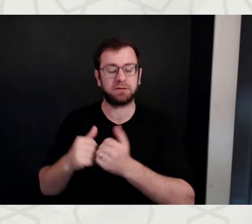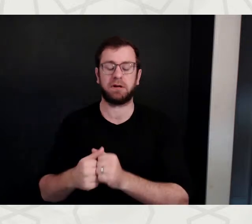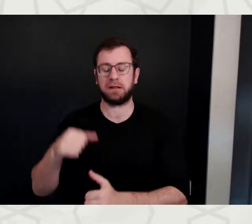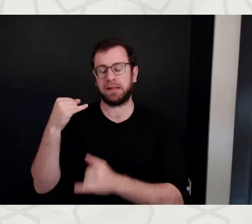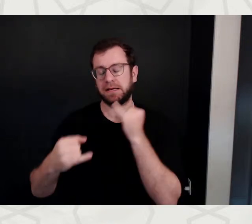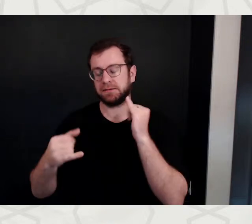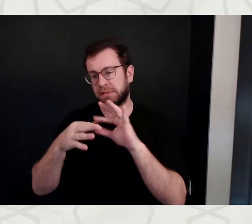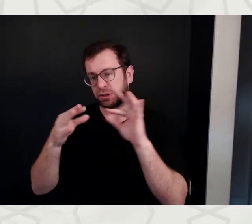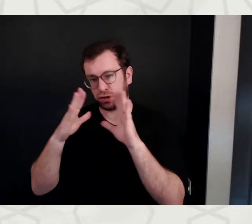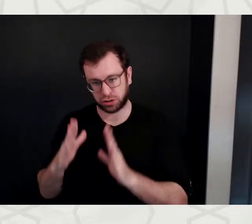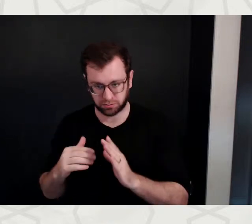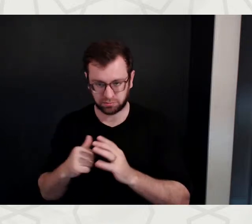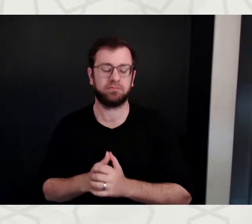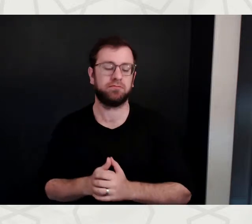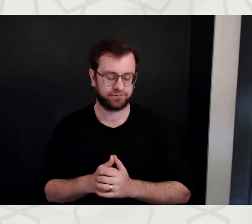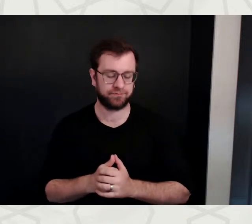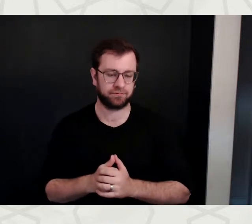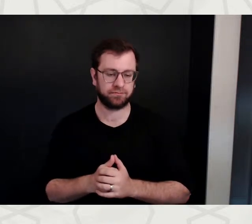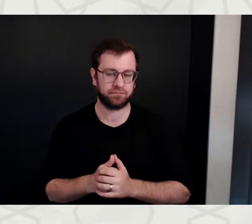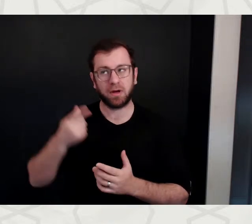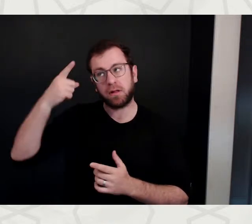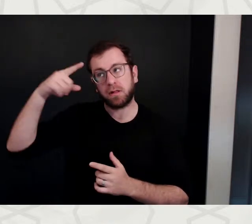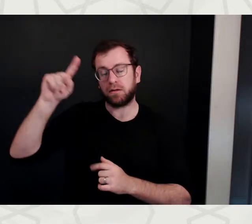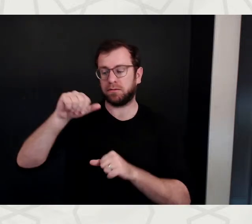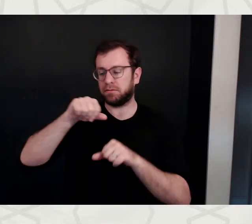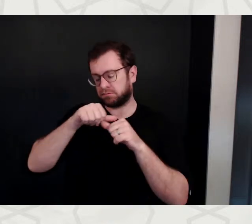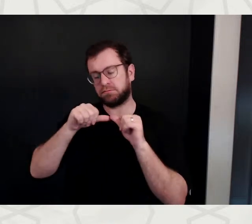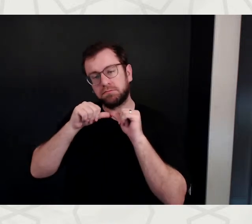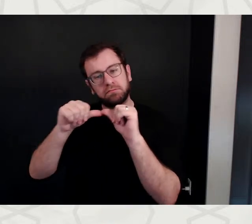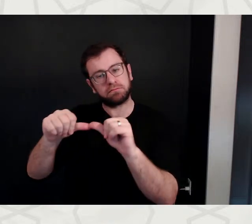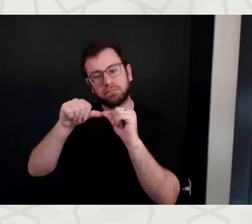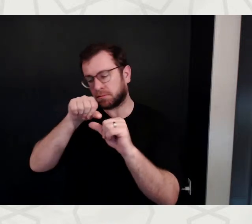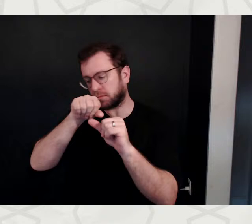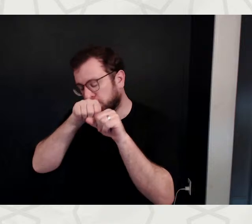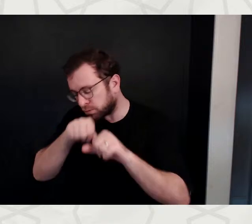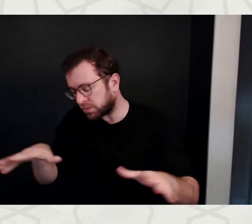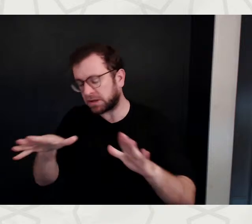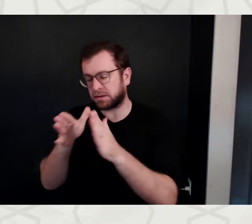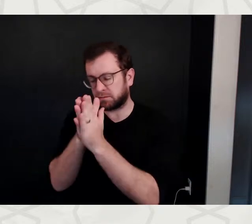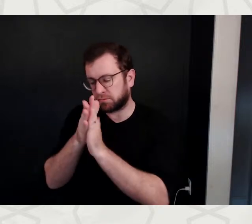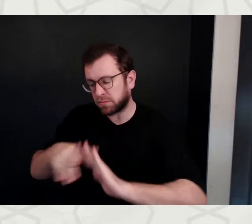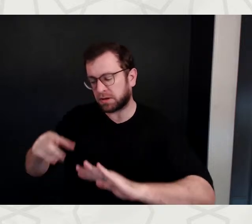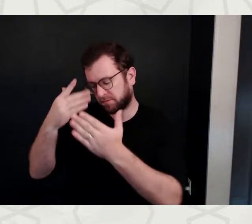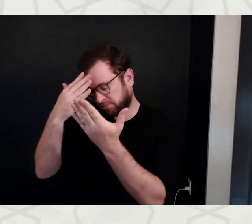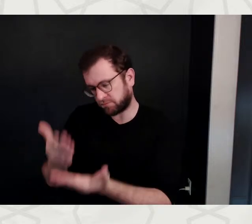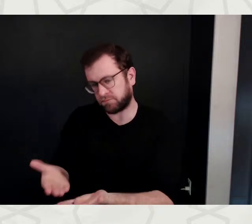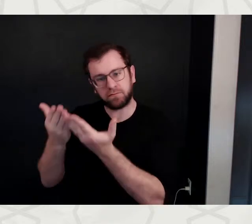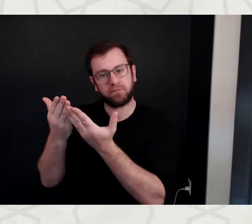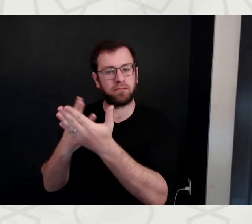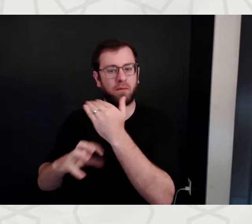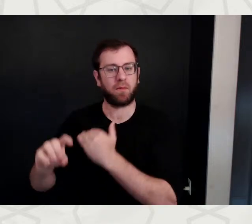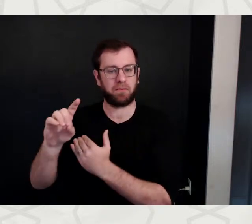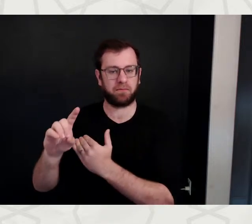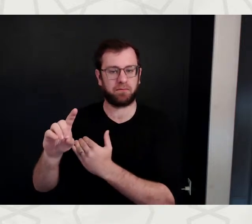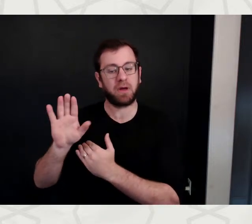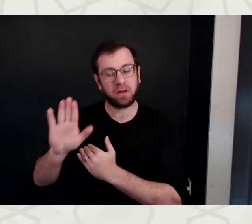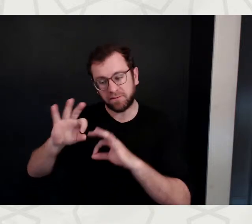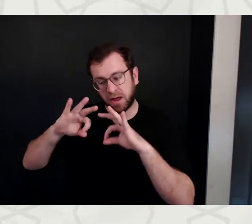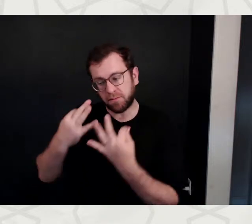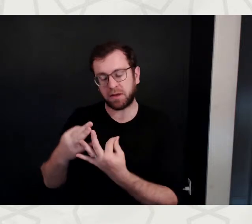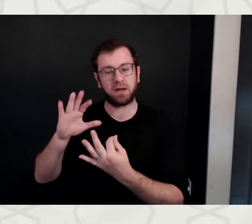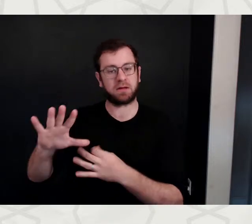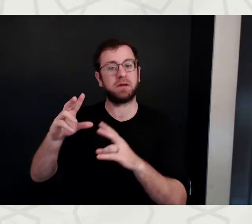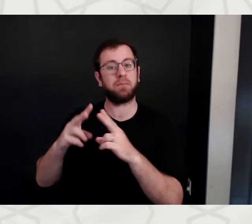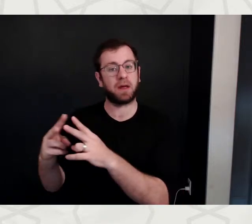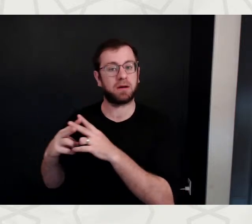Allah always, constantly send peace and blessings to Muhammad, to his family and his companions, and all